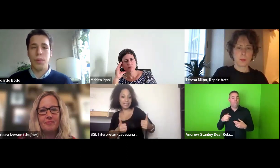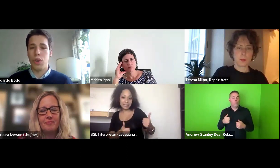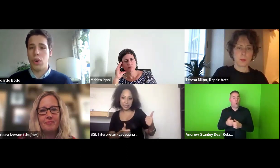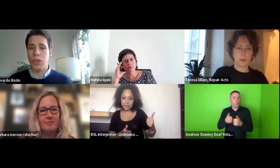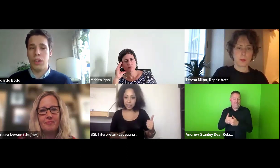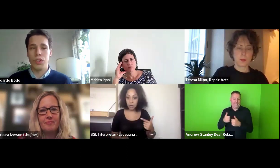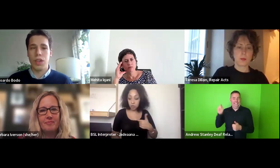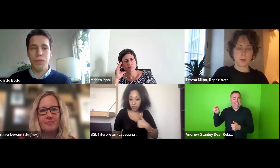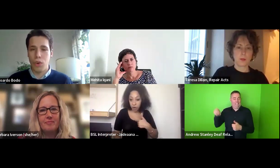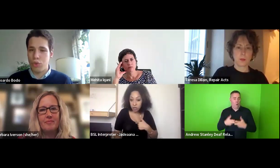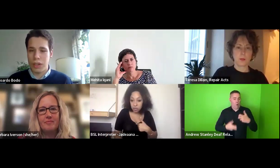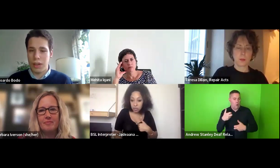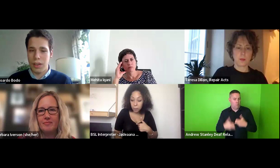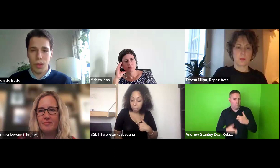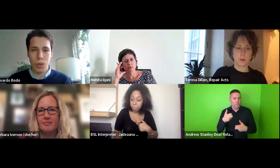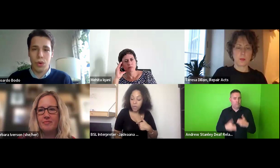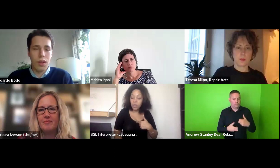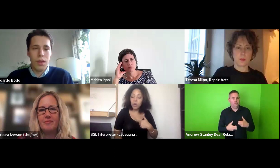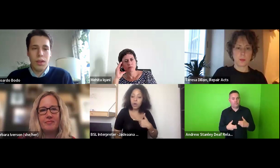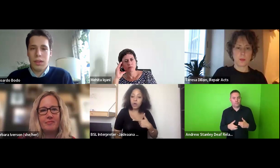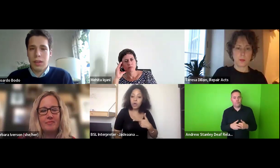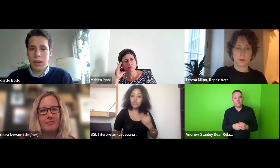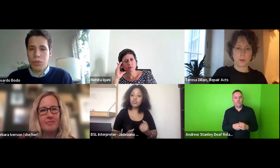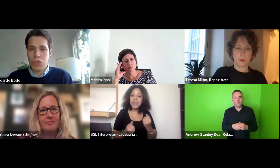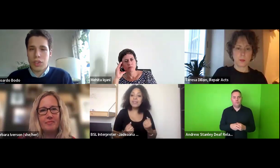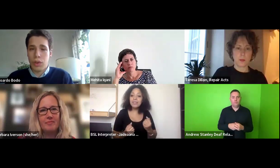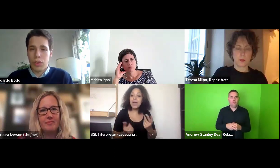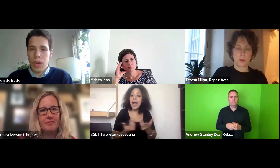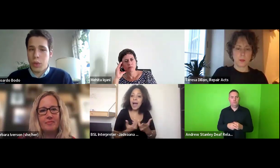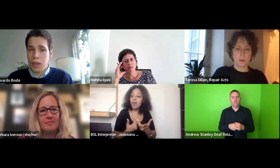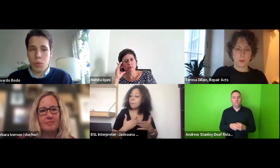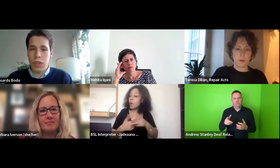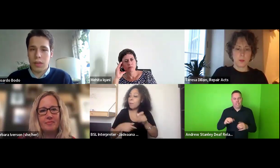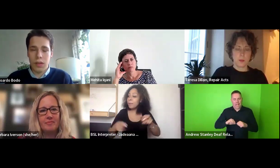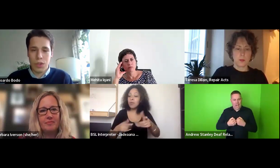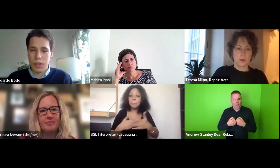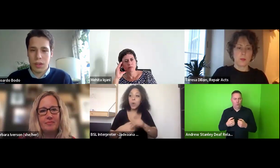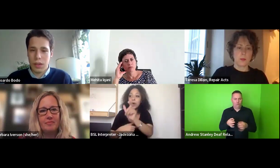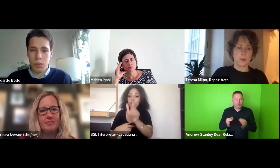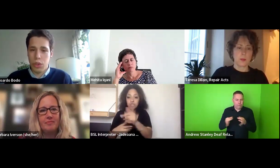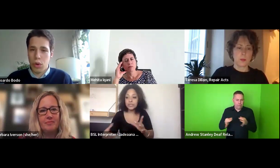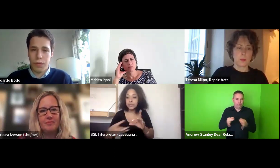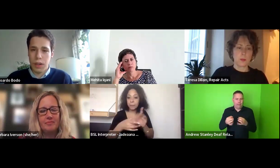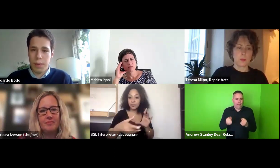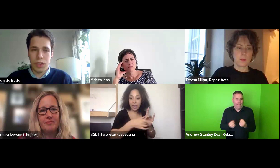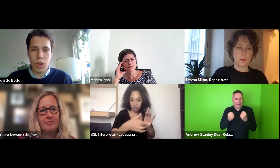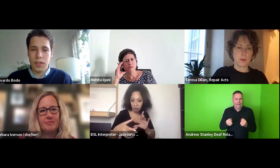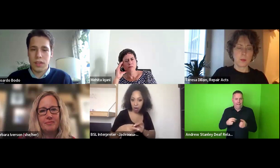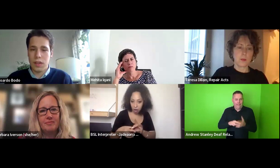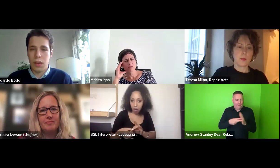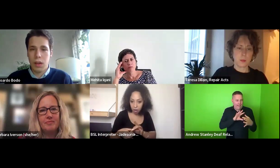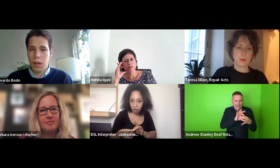it's an important priority because unfortunately, even though the conditions are not the right, we can't wait because we know of the